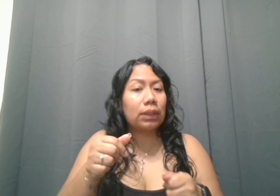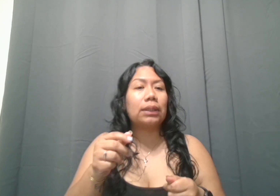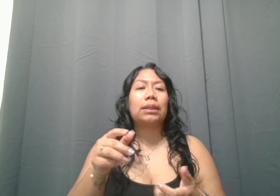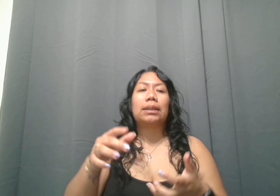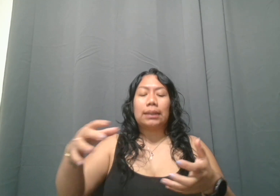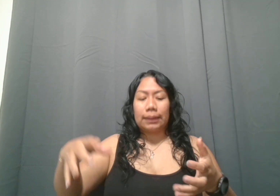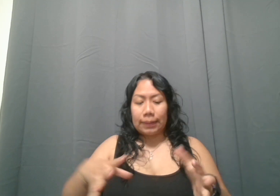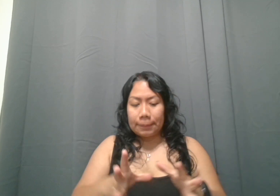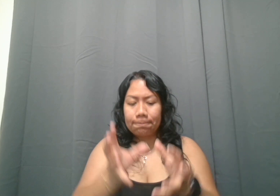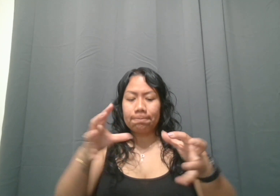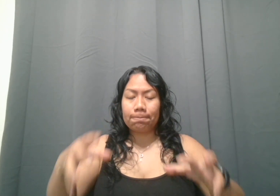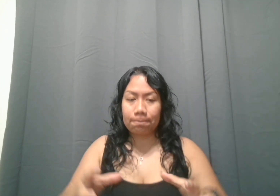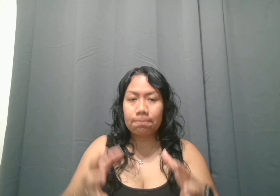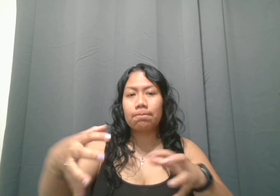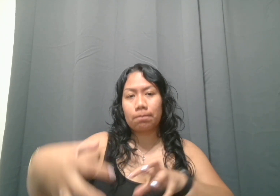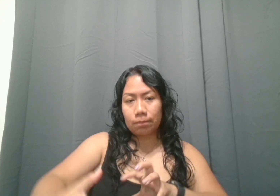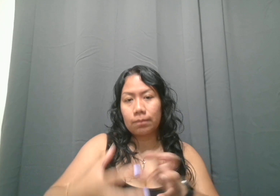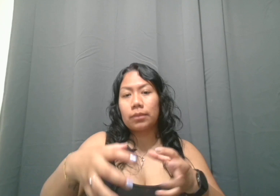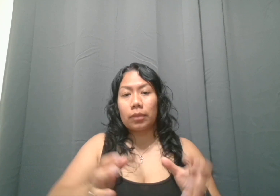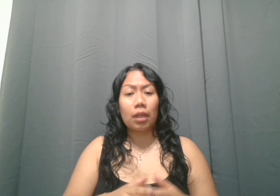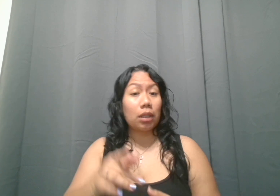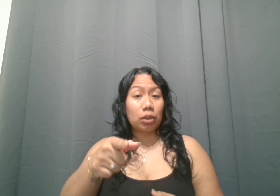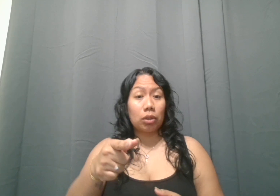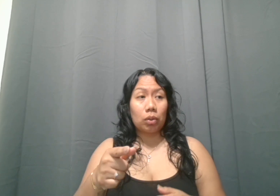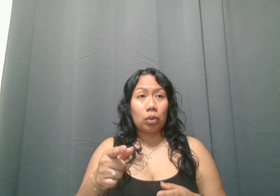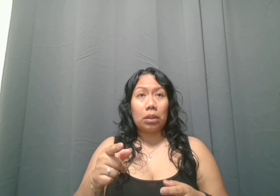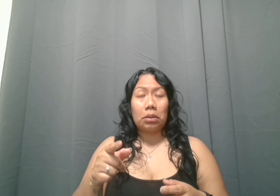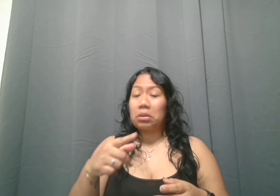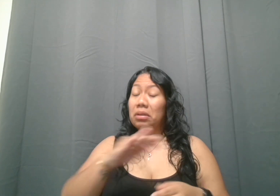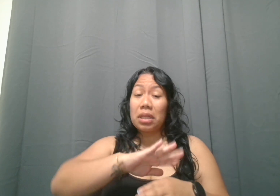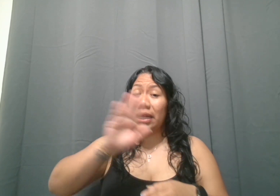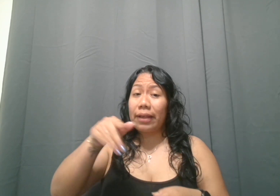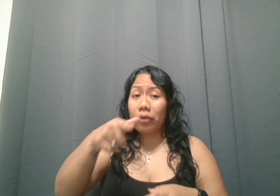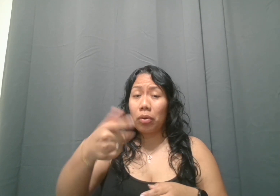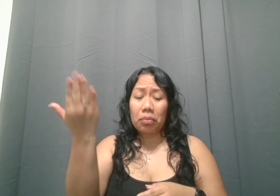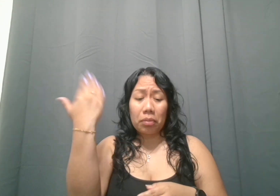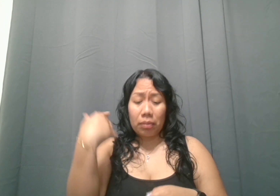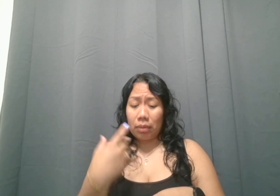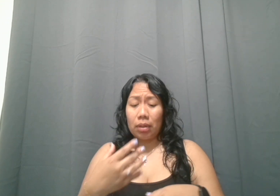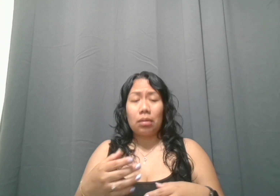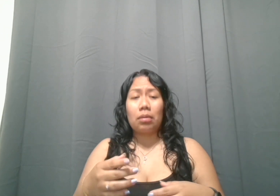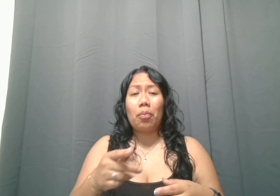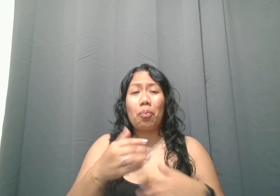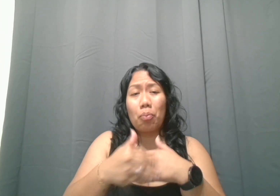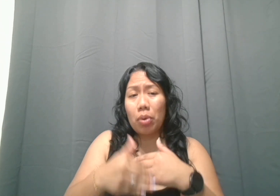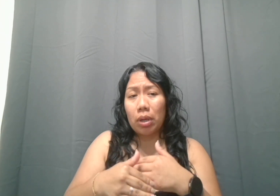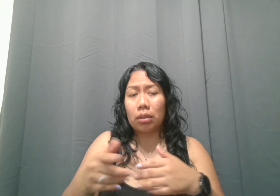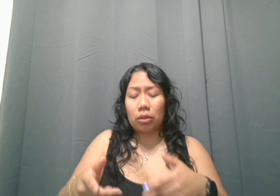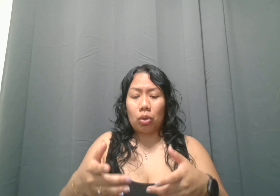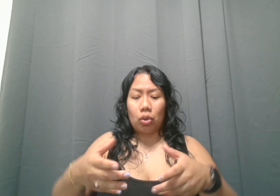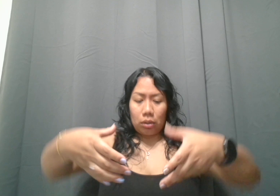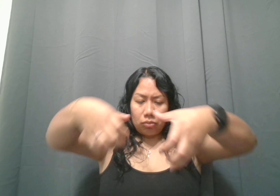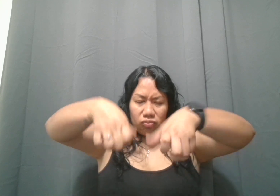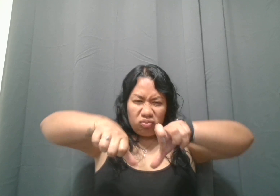important. If you have never kneaded bread, it is simple. Push down on your dough with the heels of